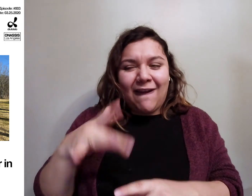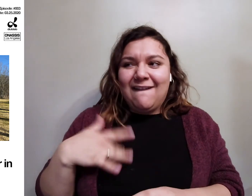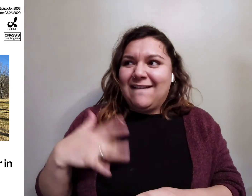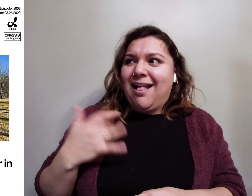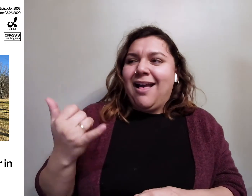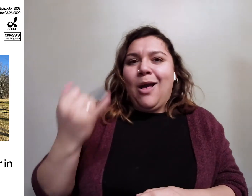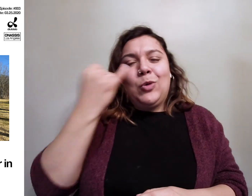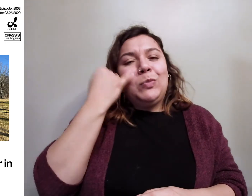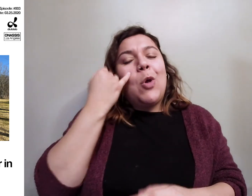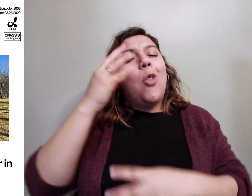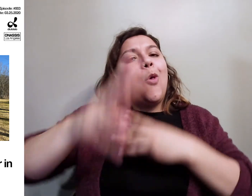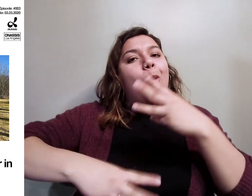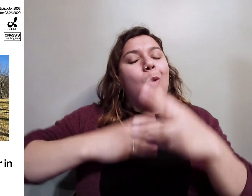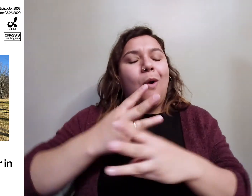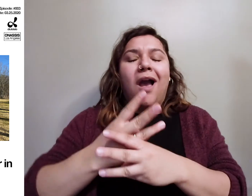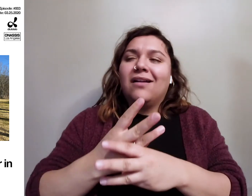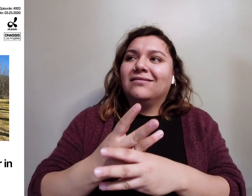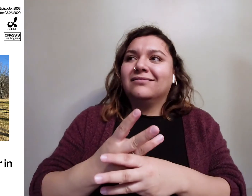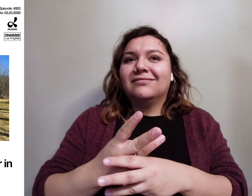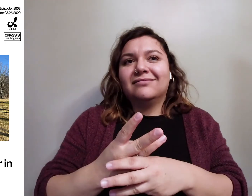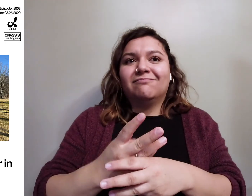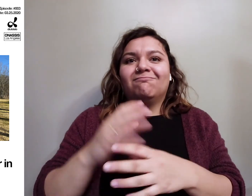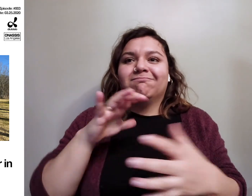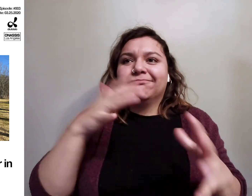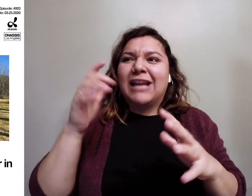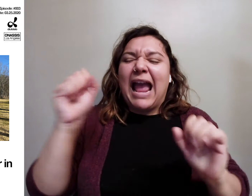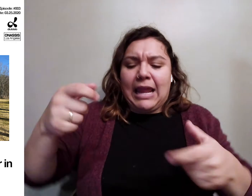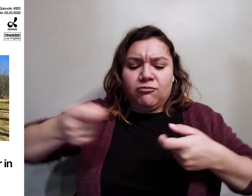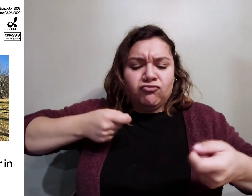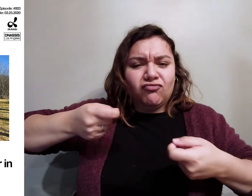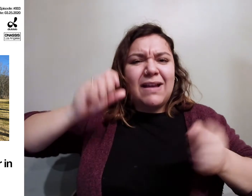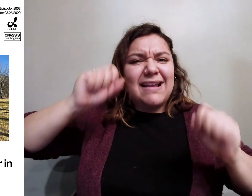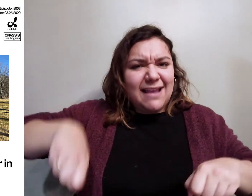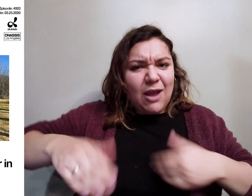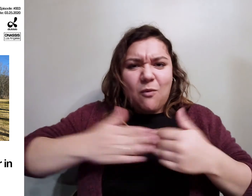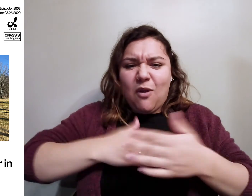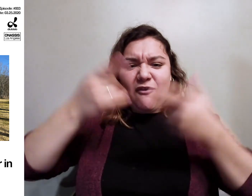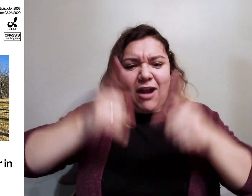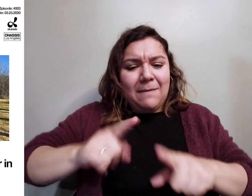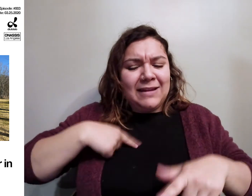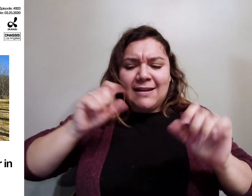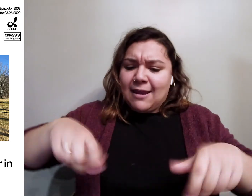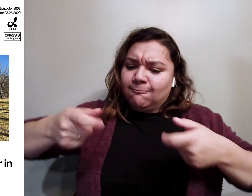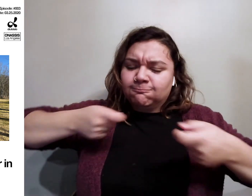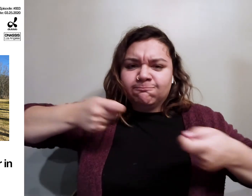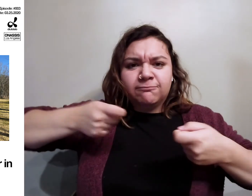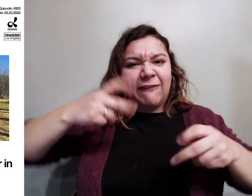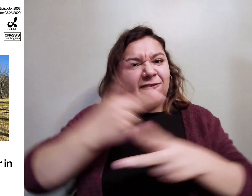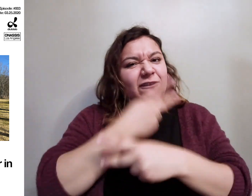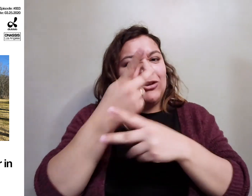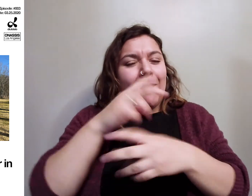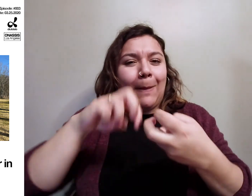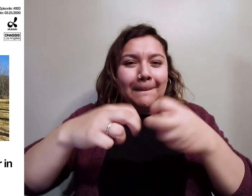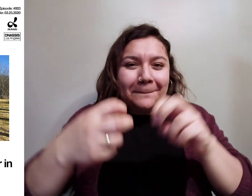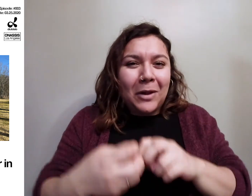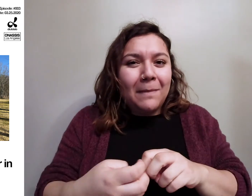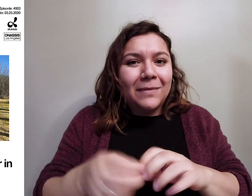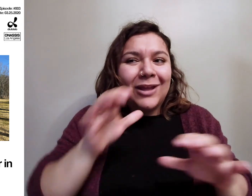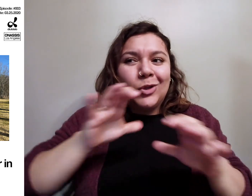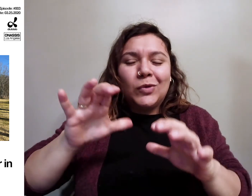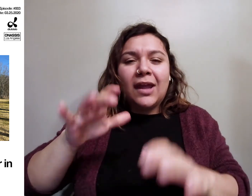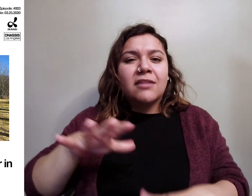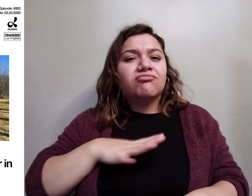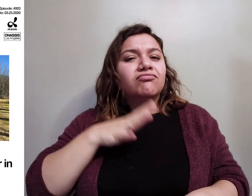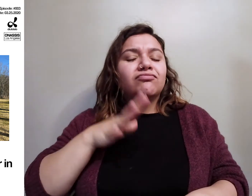she's number one on my list right now. But following very much so is I'm in a Shakespeare group, Shakespeare The Tempest. We're going to